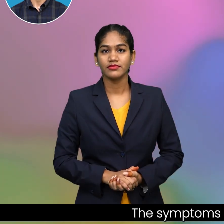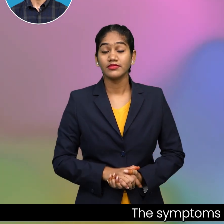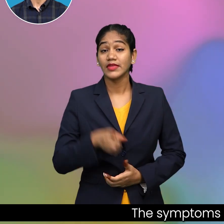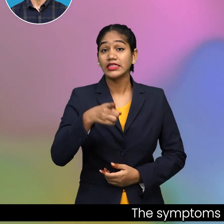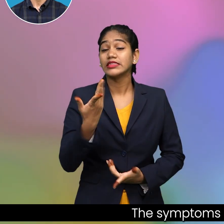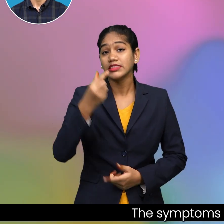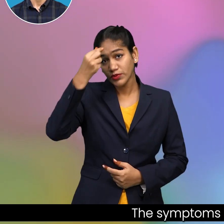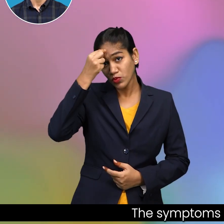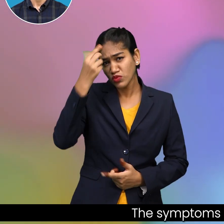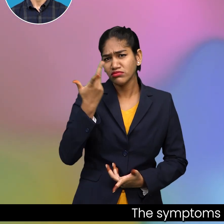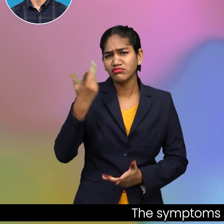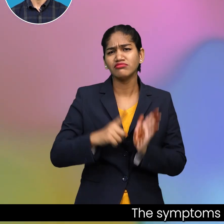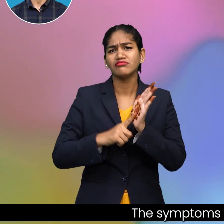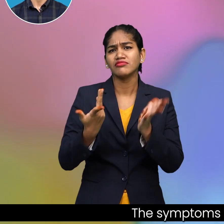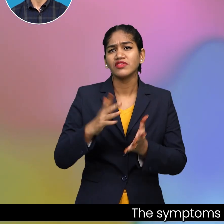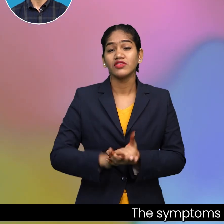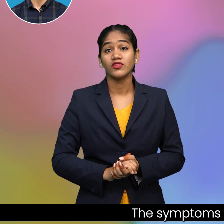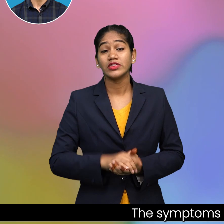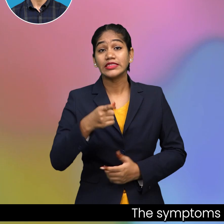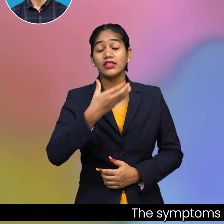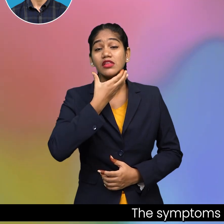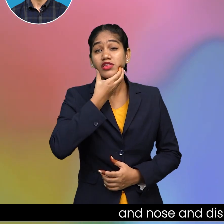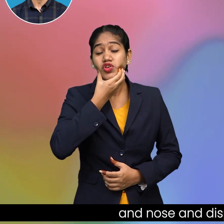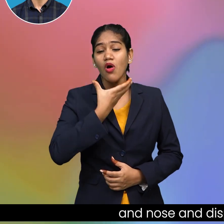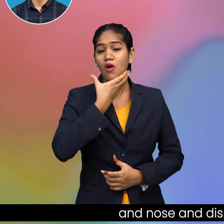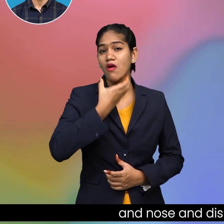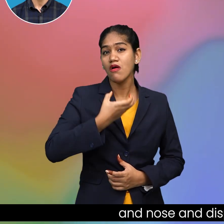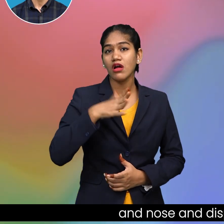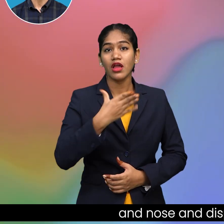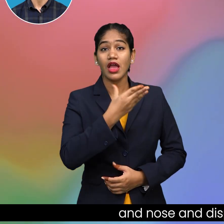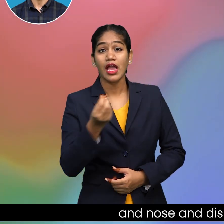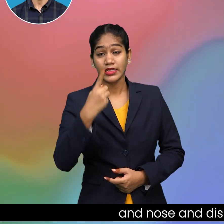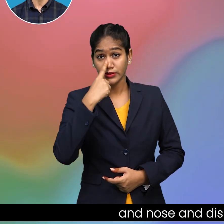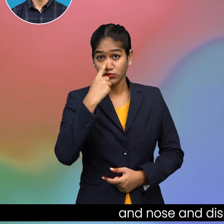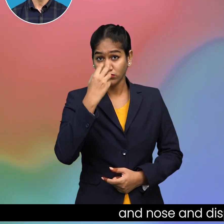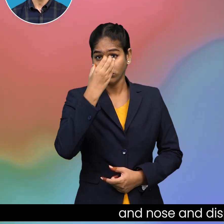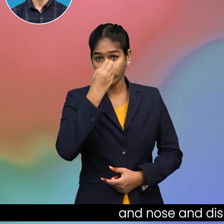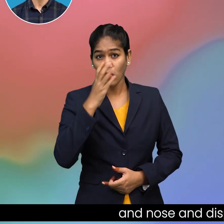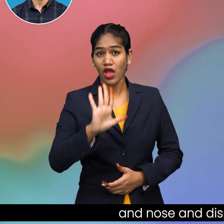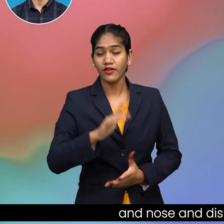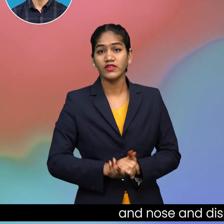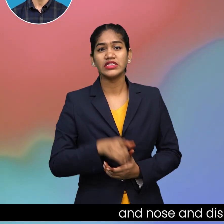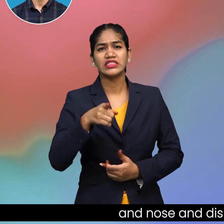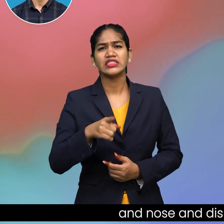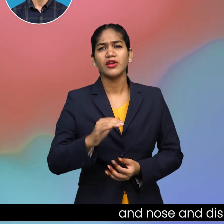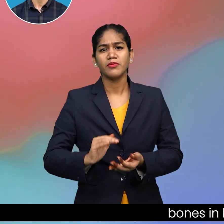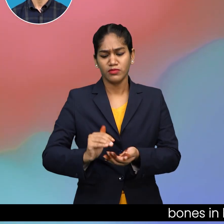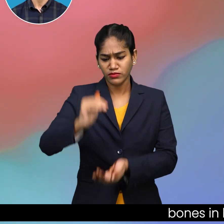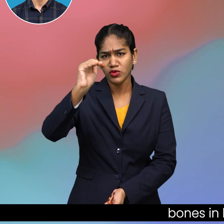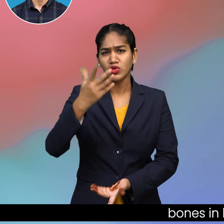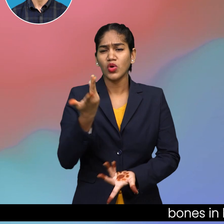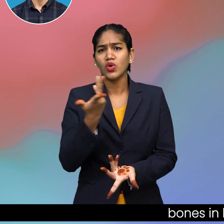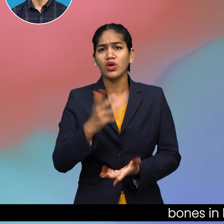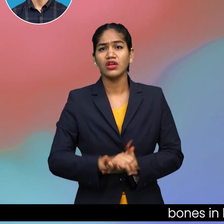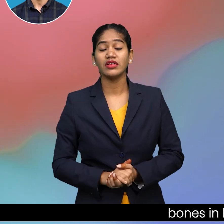The symptoms are protrusion of jaws and nose and disproportionate growth of